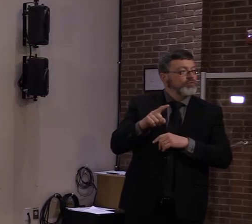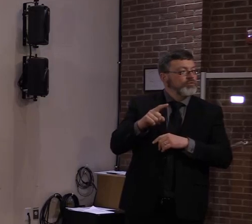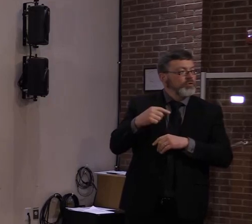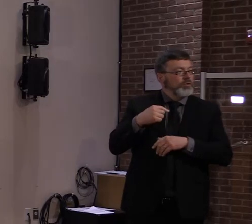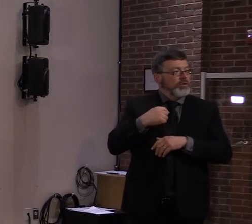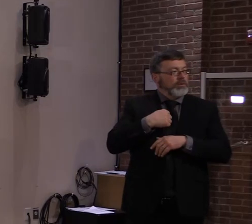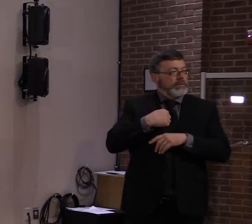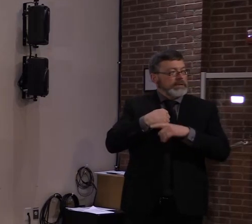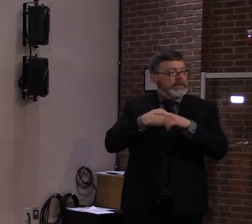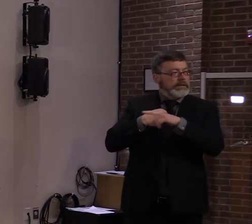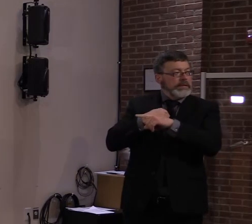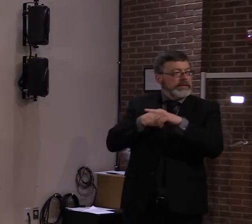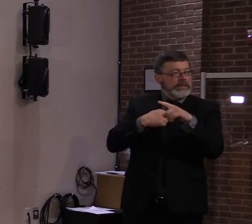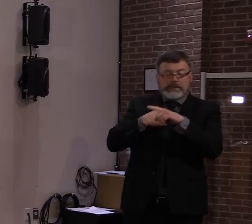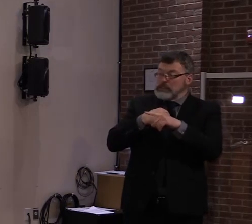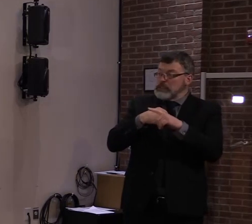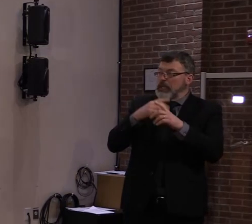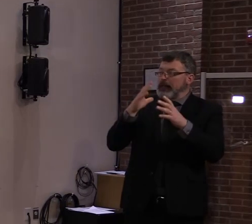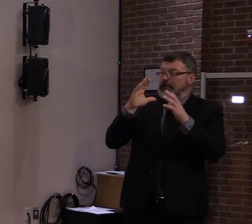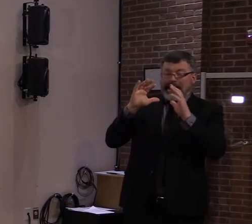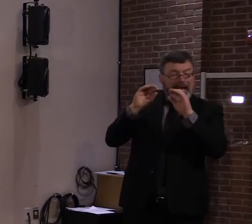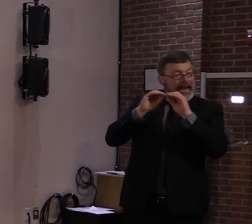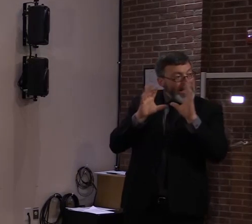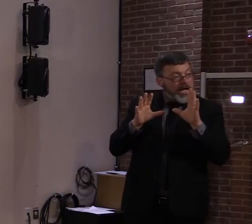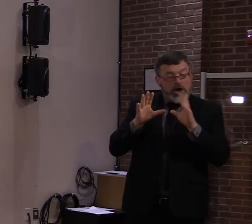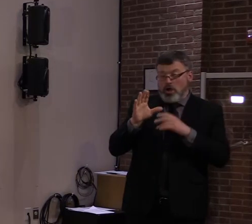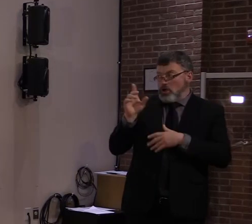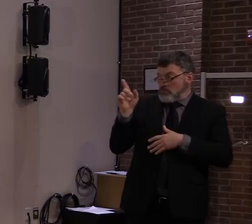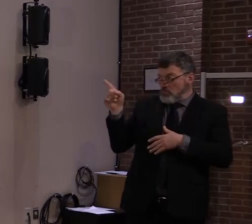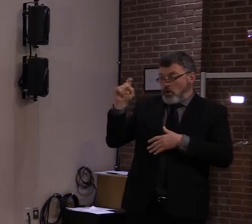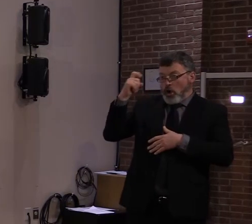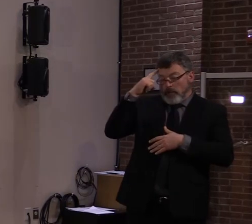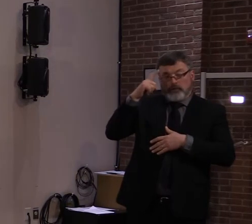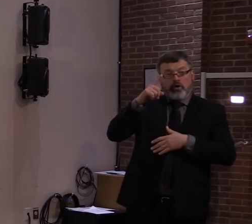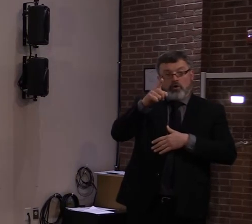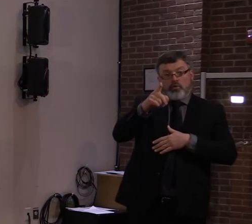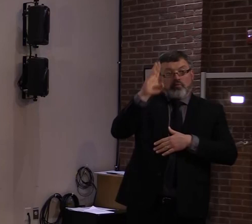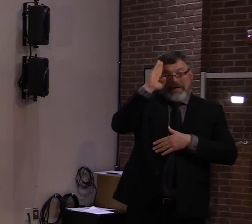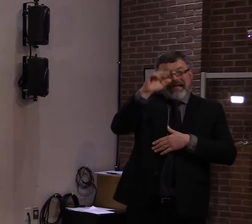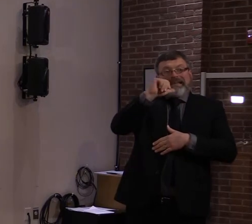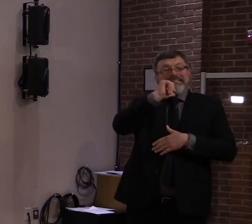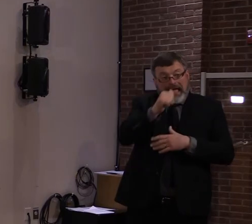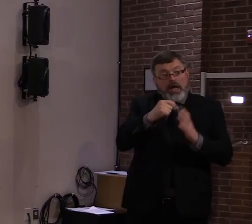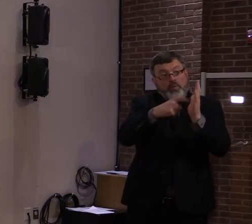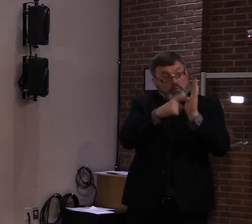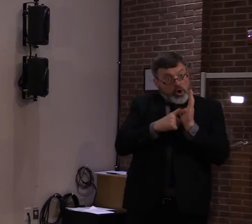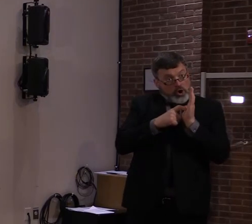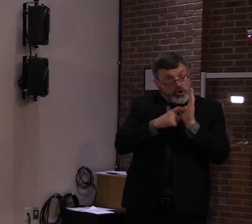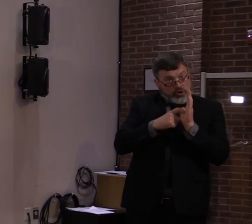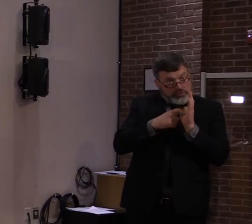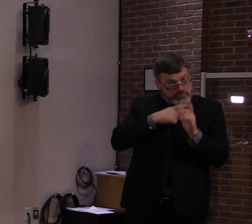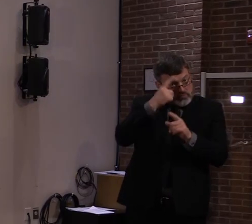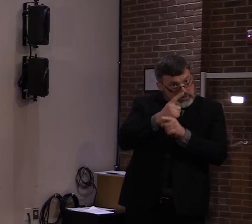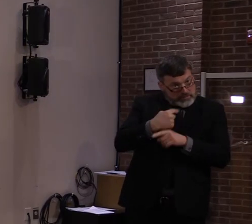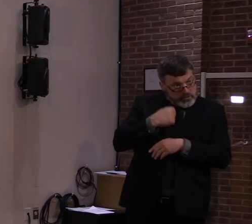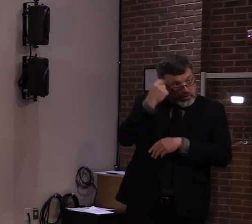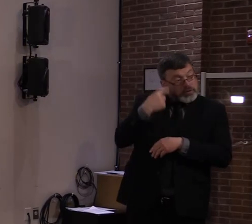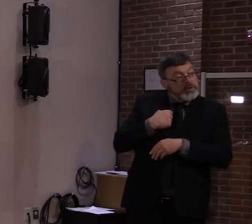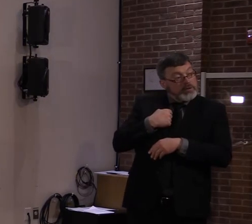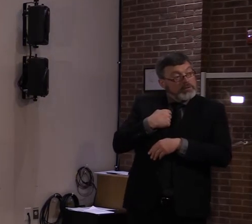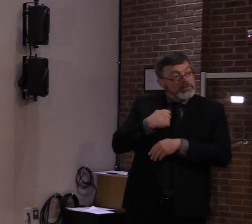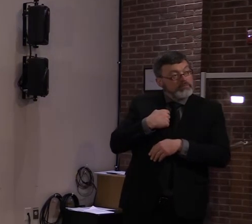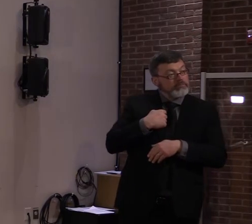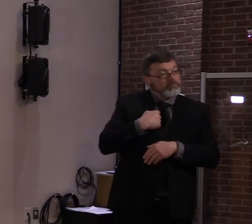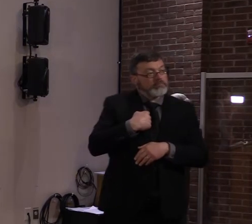mandating? No, it's not something that we're mandating at this point in time. And as the governor pointed out, the vaccines